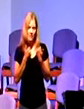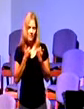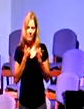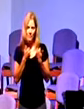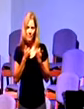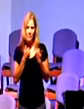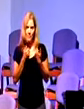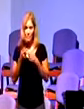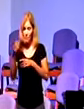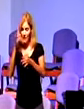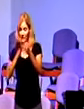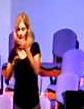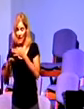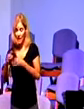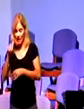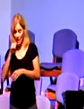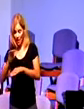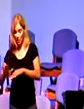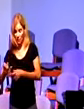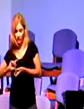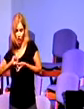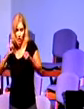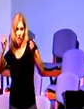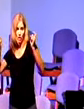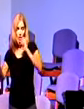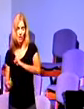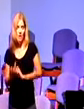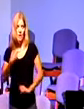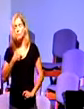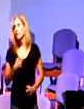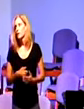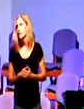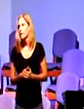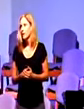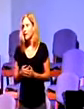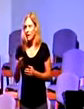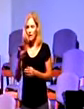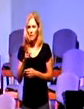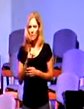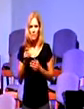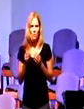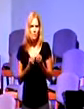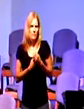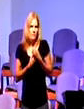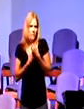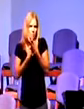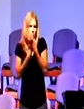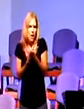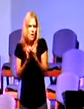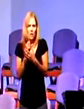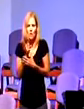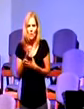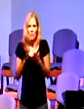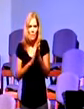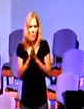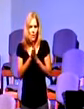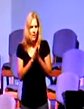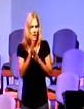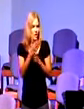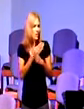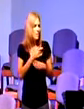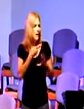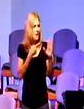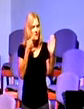instead, that little girl just completely changed mine. And I came back so inspired and so motivated to share